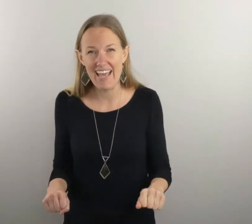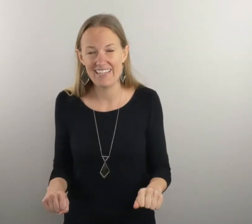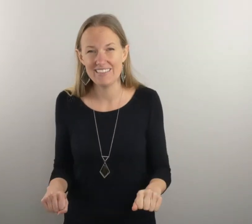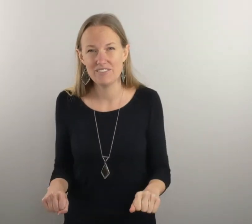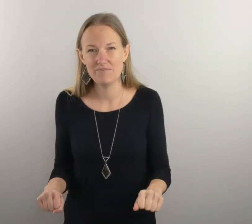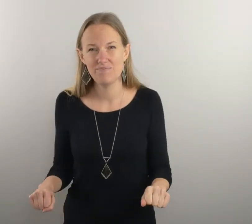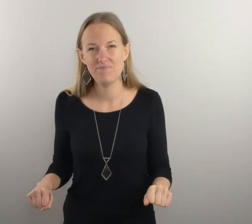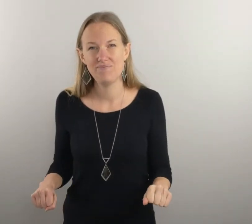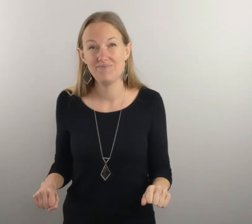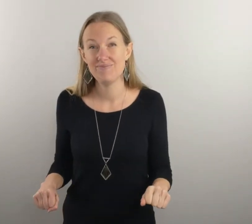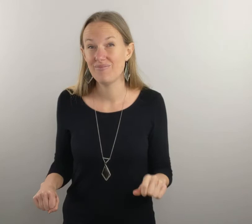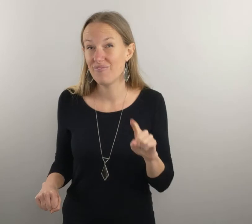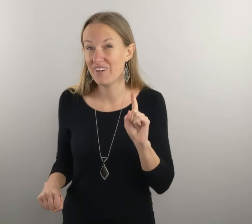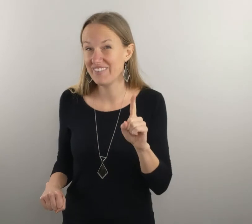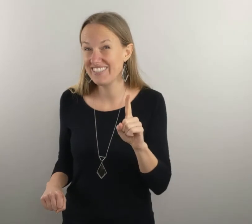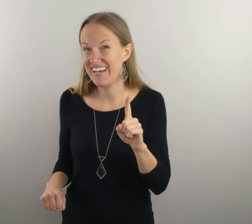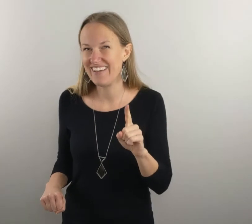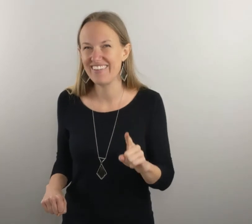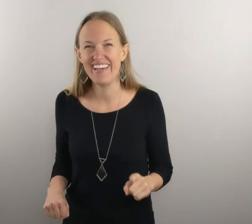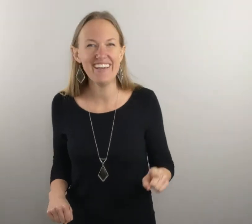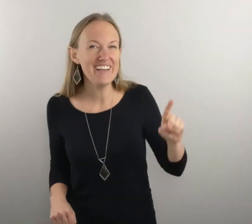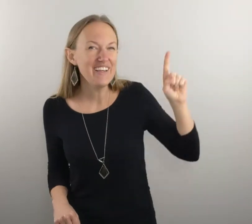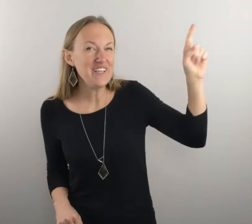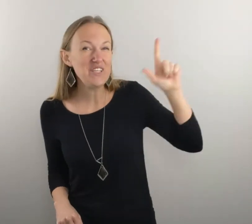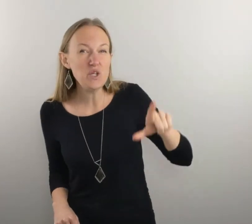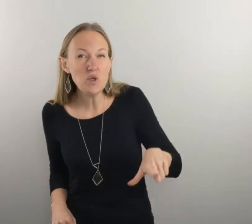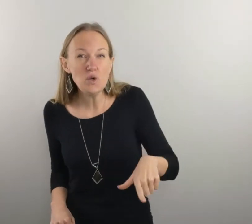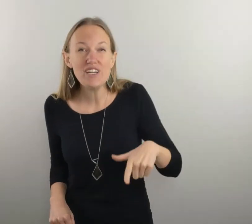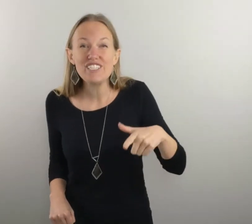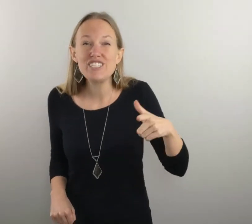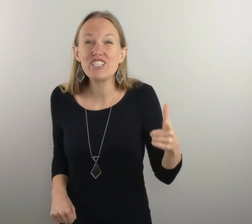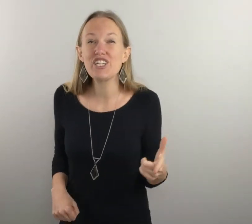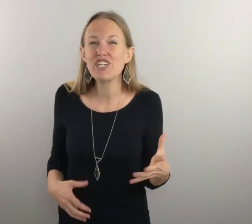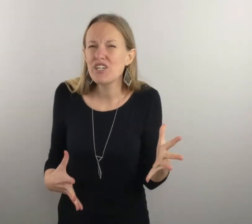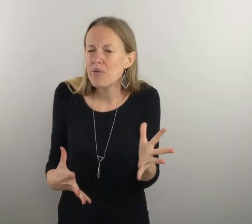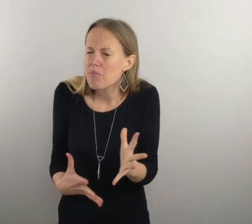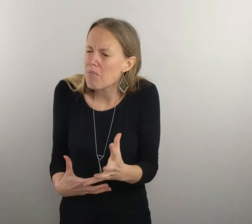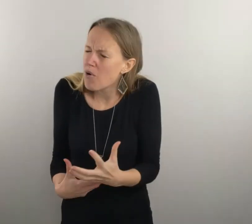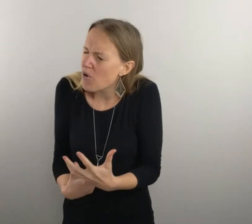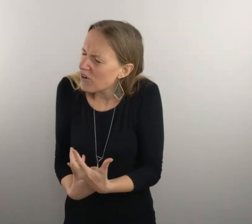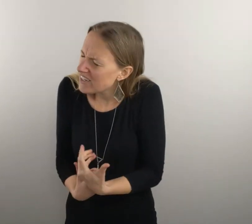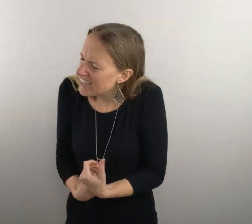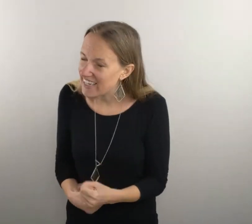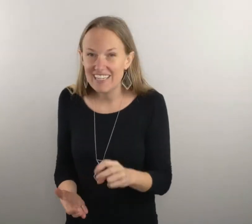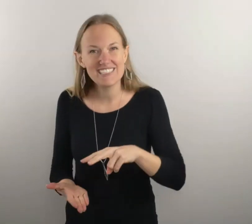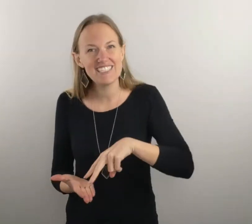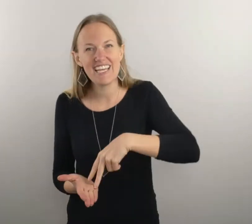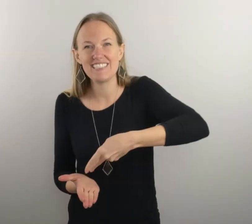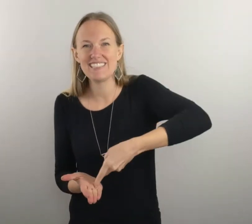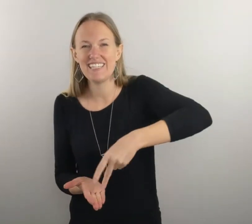can. One more time, okay? You turn mourning to dancing.